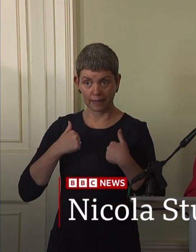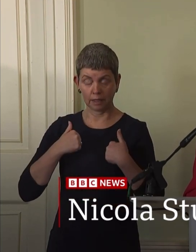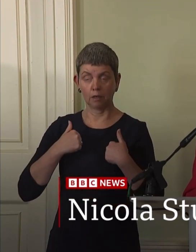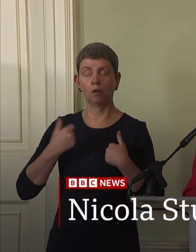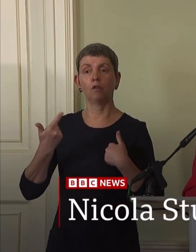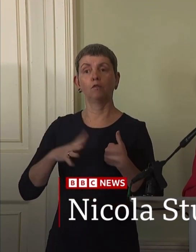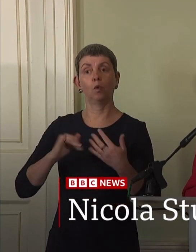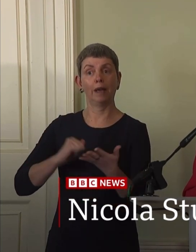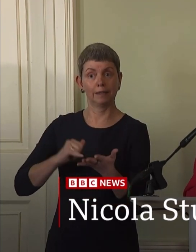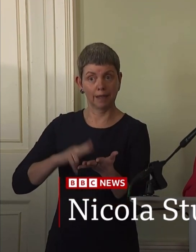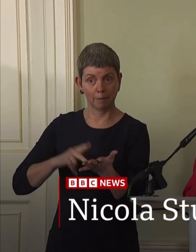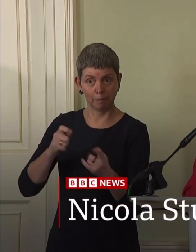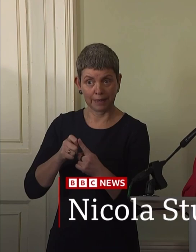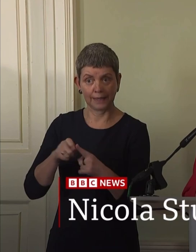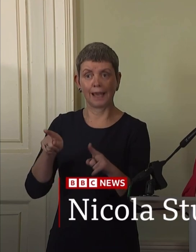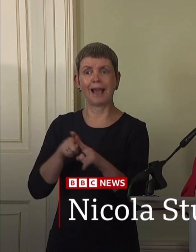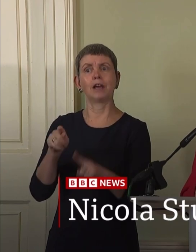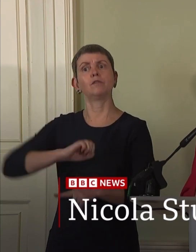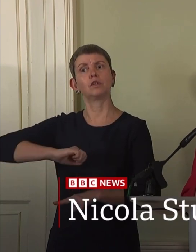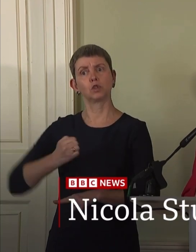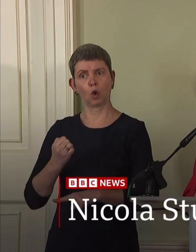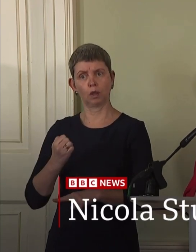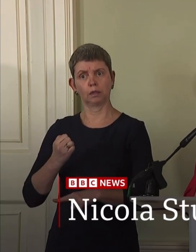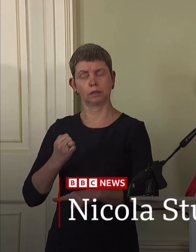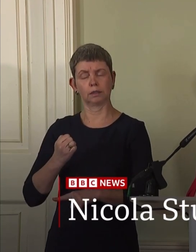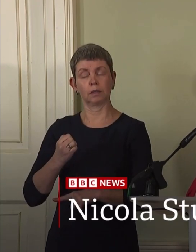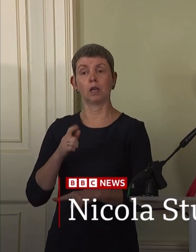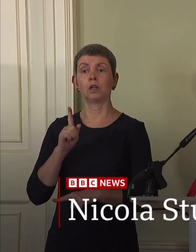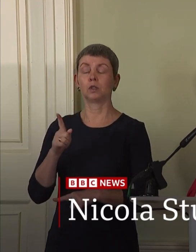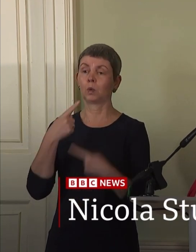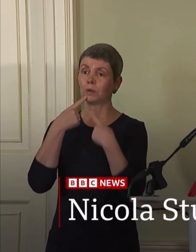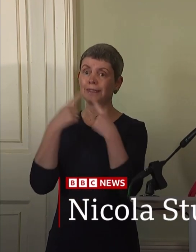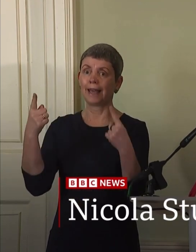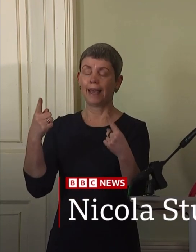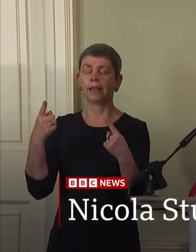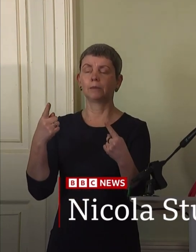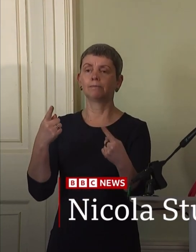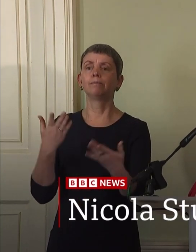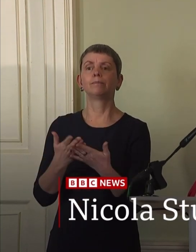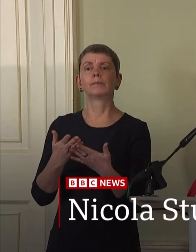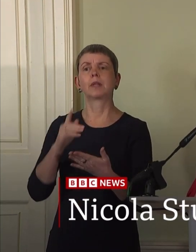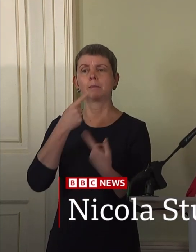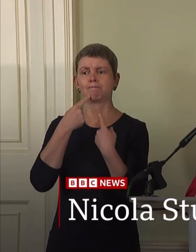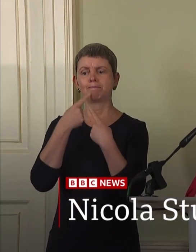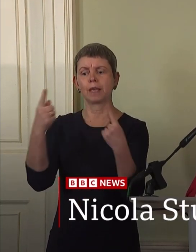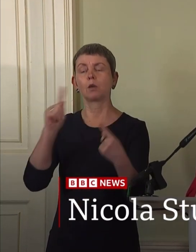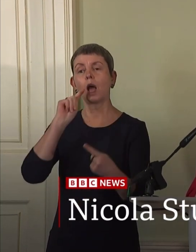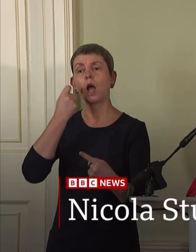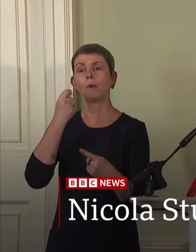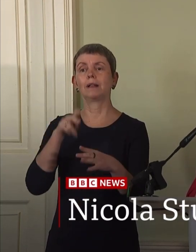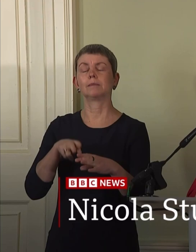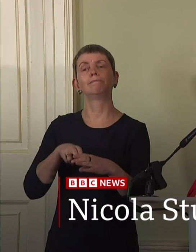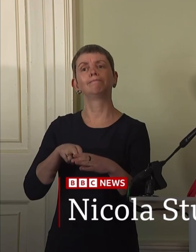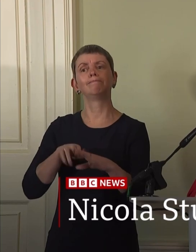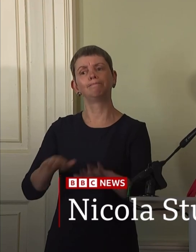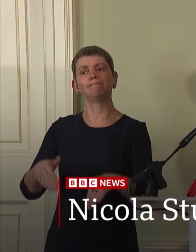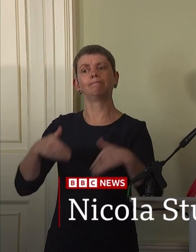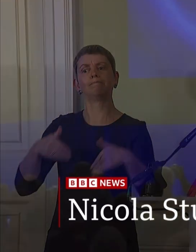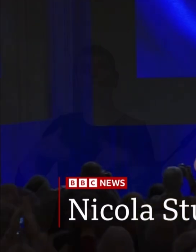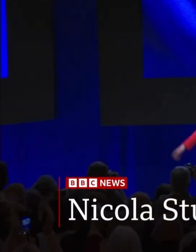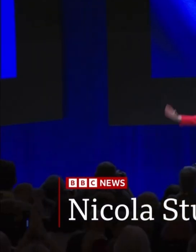country. And so today I am announcing my intention to step down as First Minister and leader of my